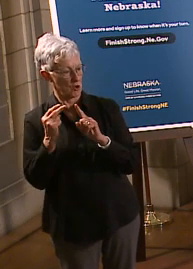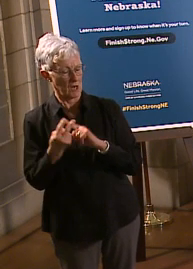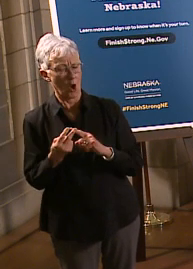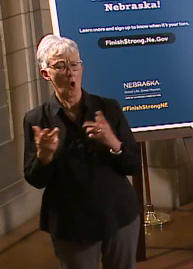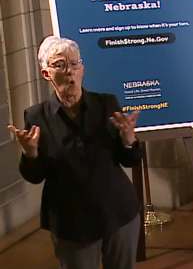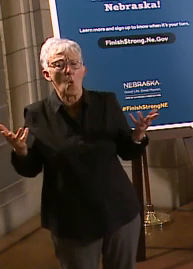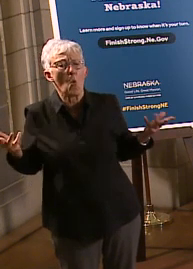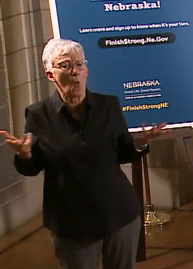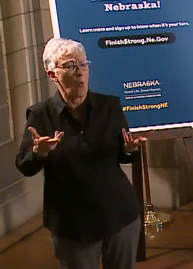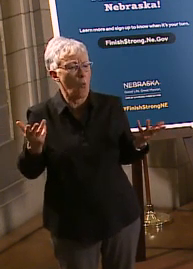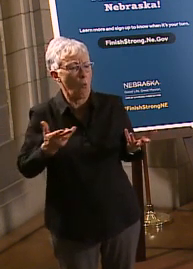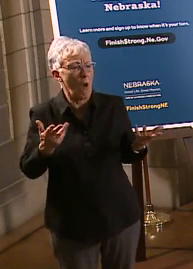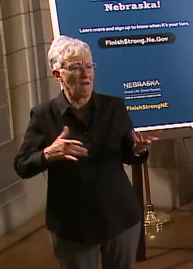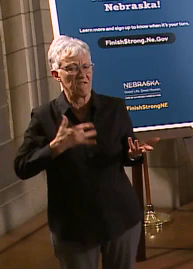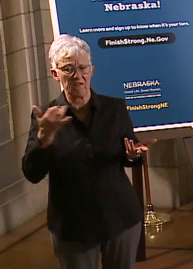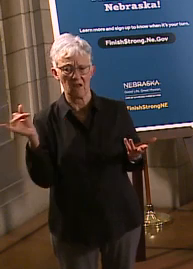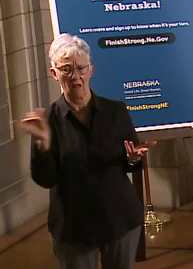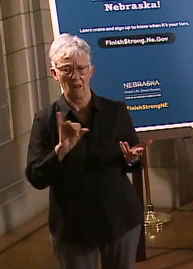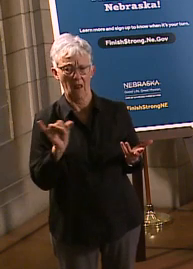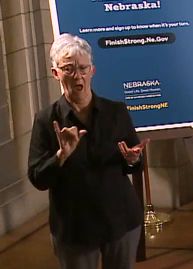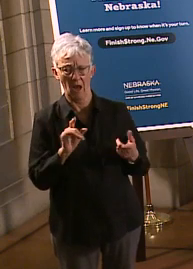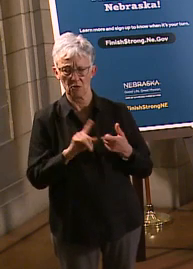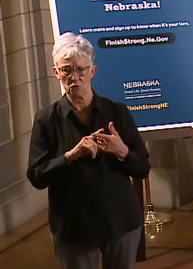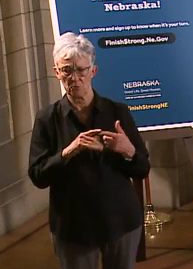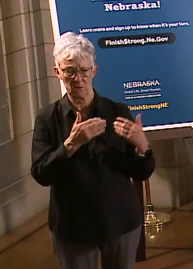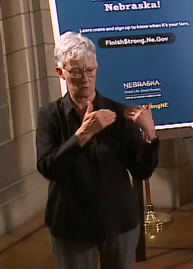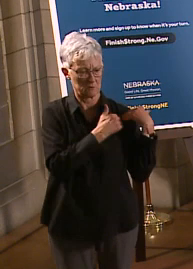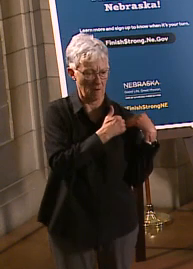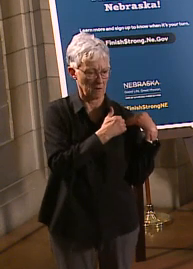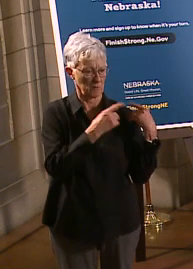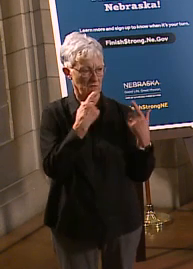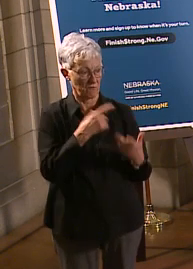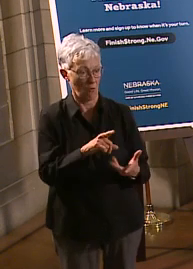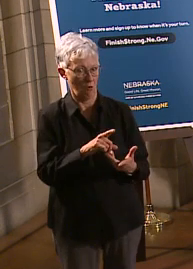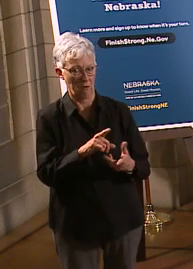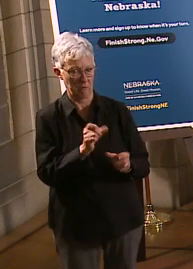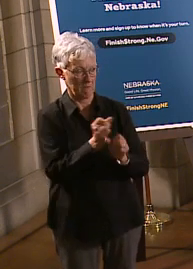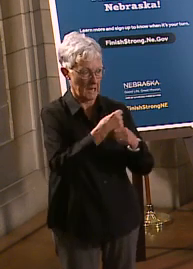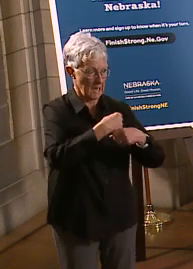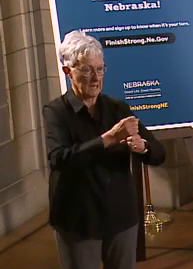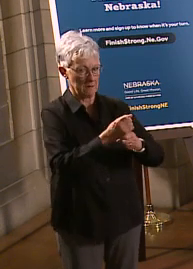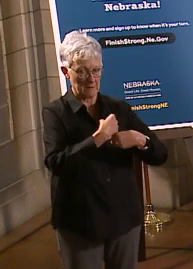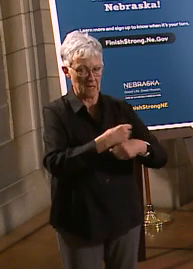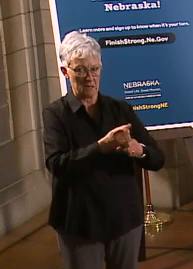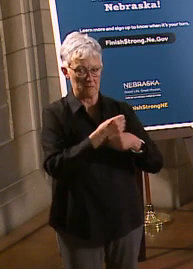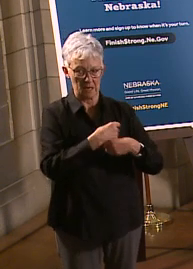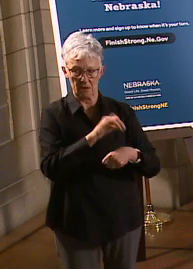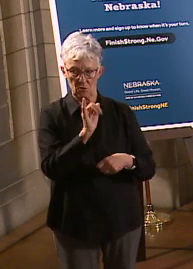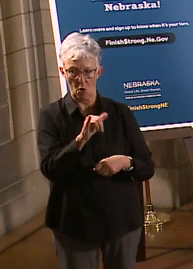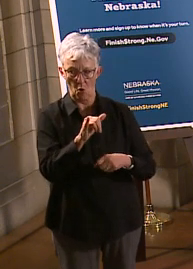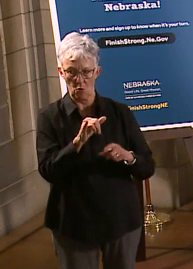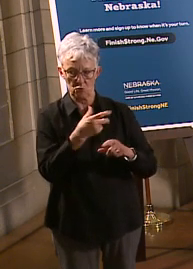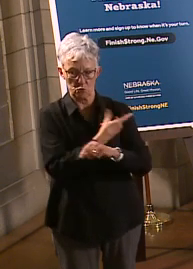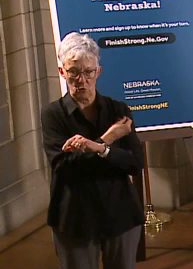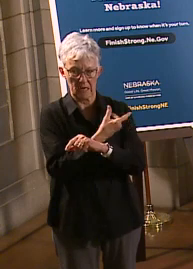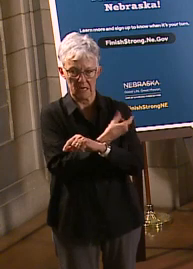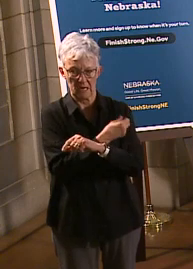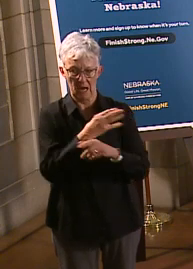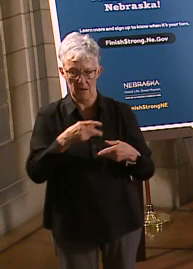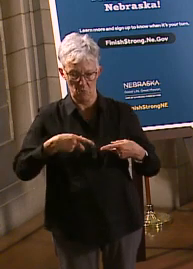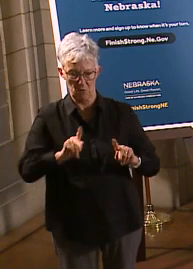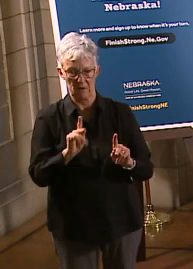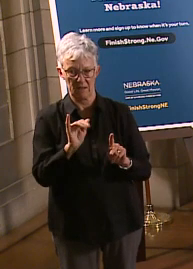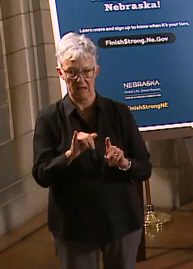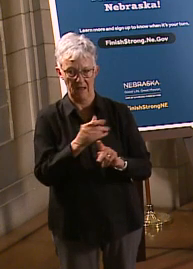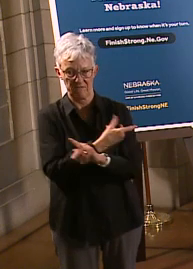All right, Bailey Bischoff would like to know from one of the plant managers, what's it like on the front lines of making the syringes and allowing these vaccinations to